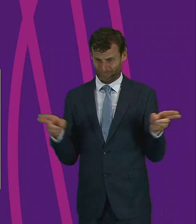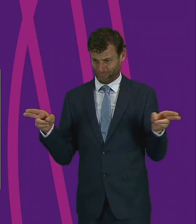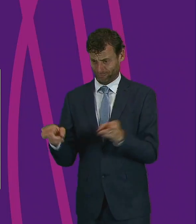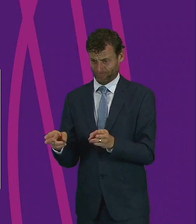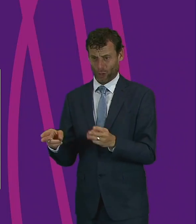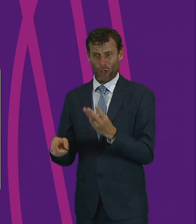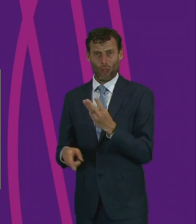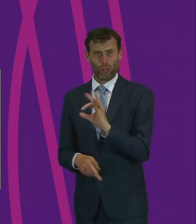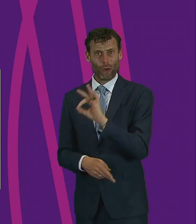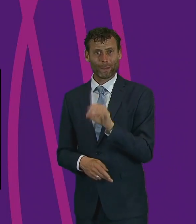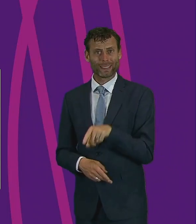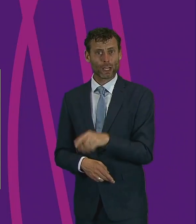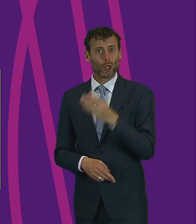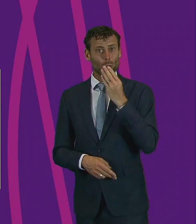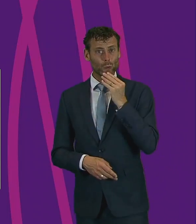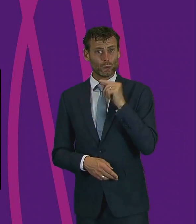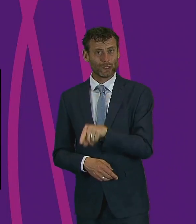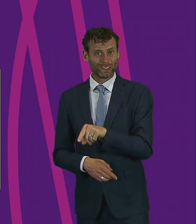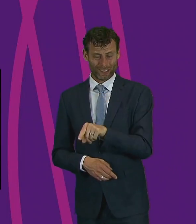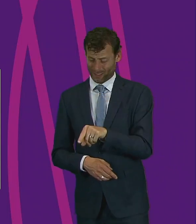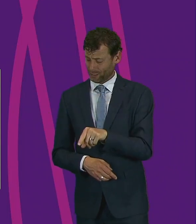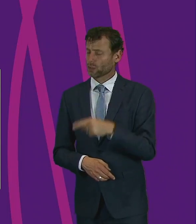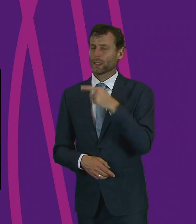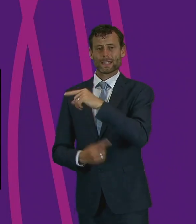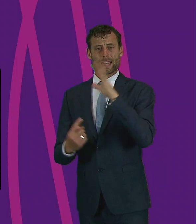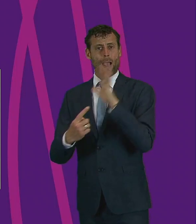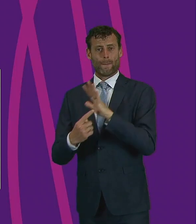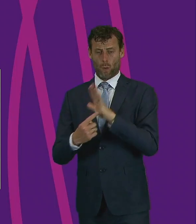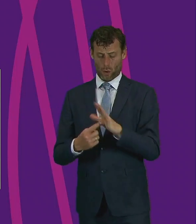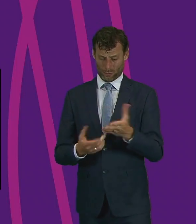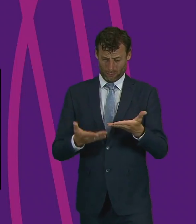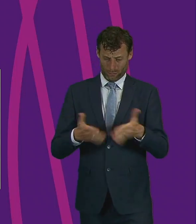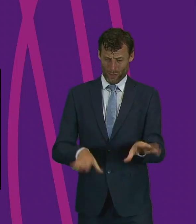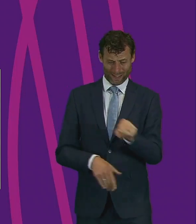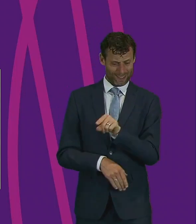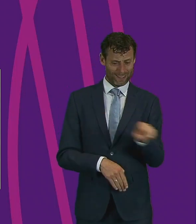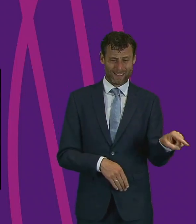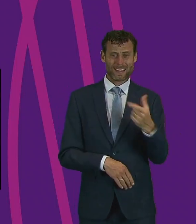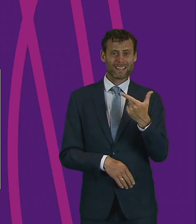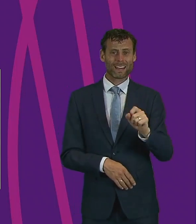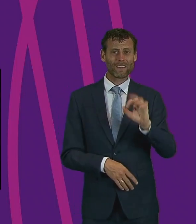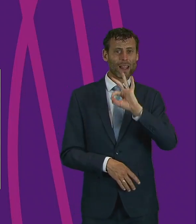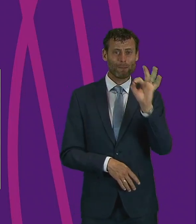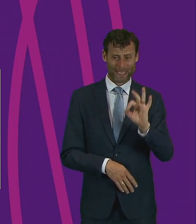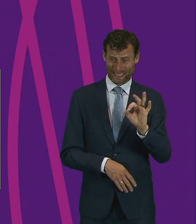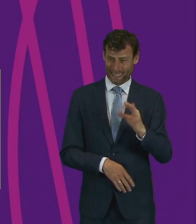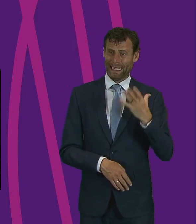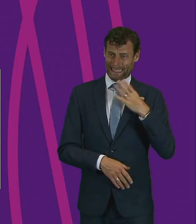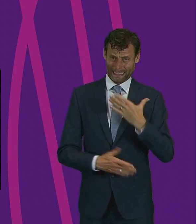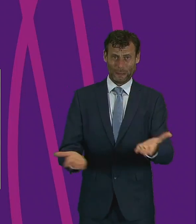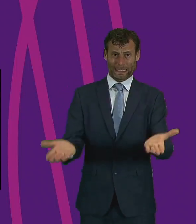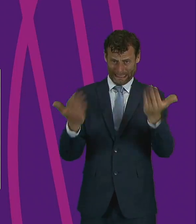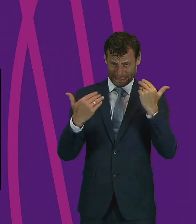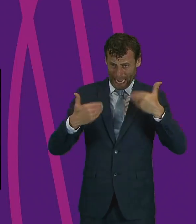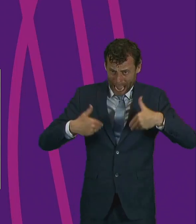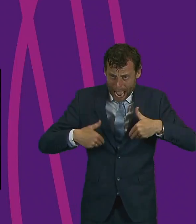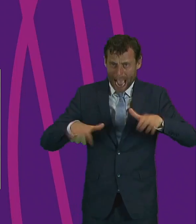for the Scottish Government to get testing capacity out into the community, particularly for carers working with the most vulnerable